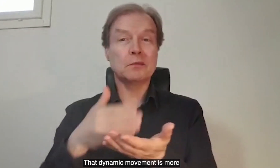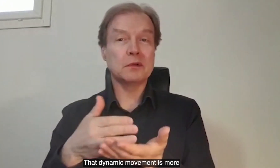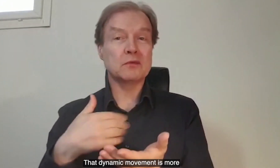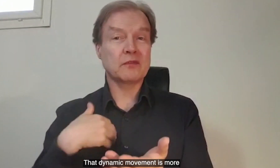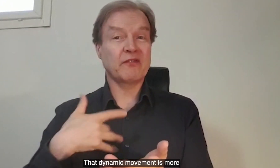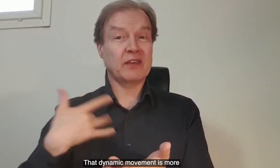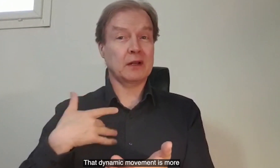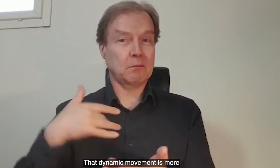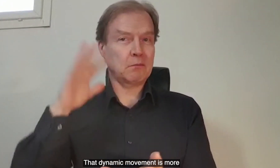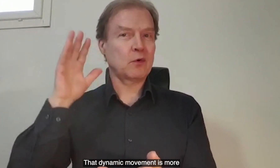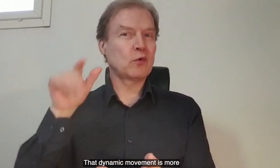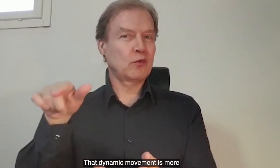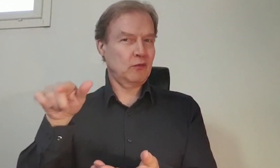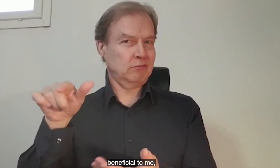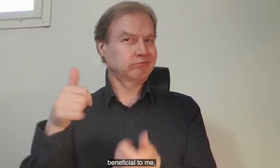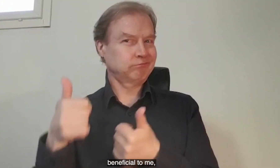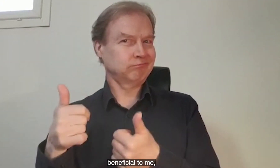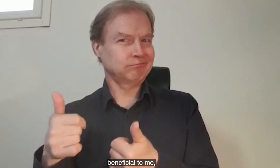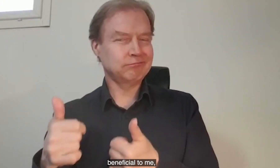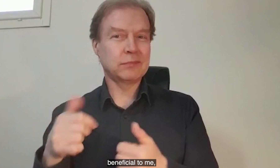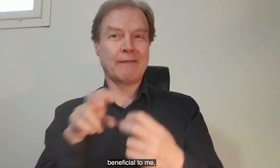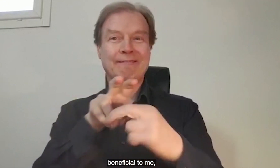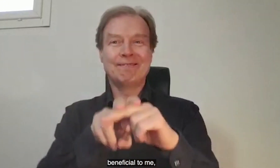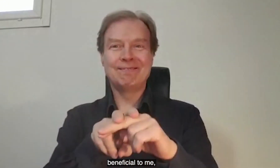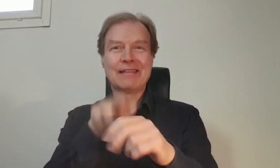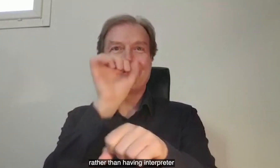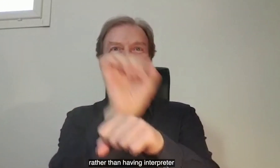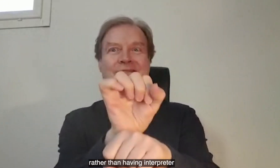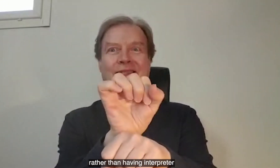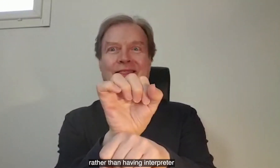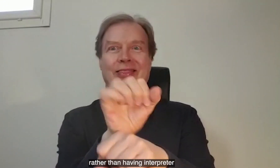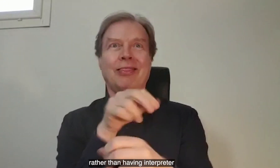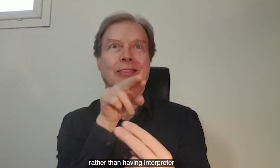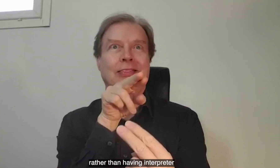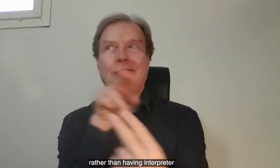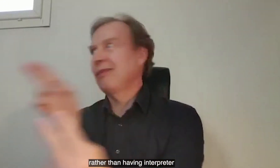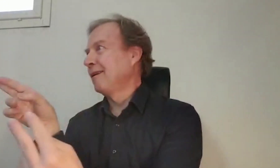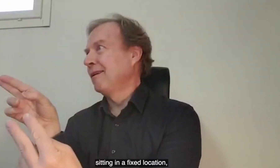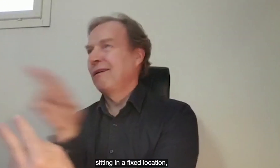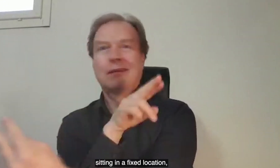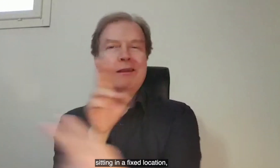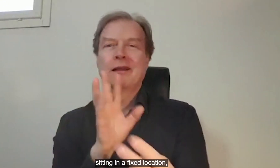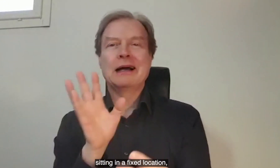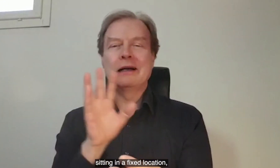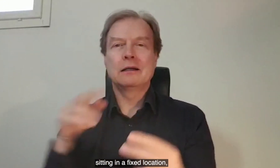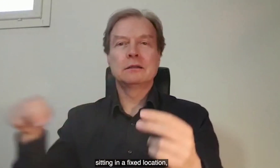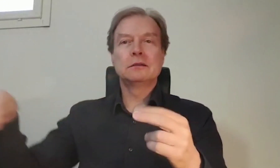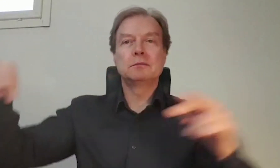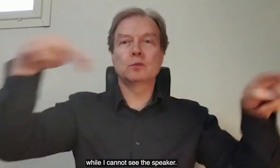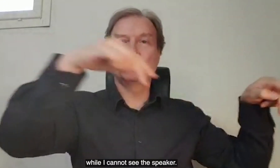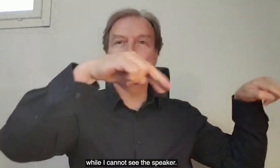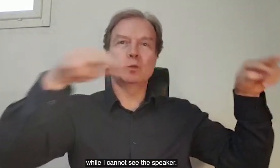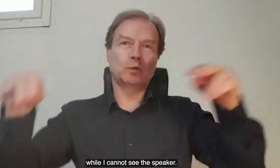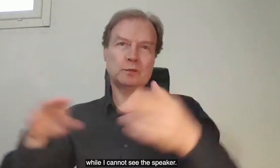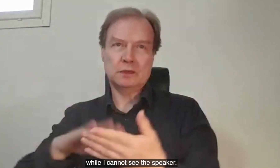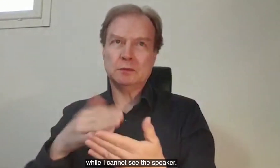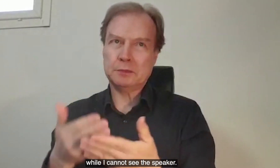speaker. That dynamic movement is more beneficial to me, rather than having the interpreter sit in a fixed